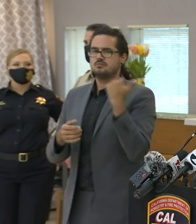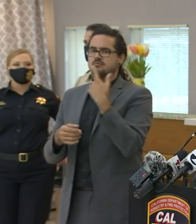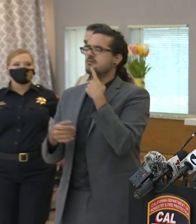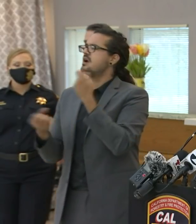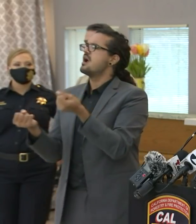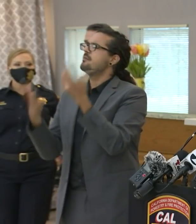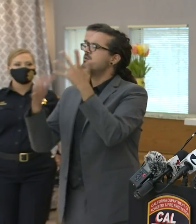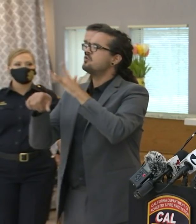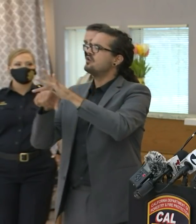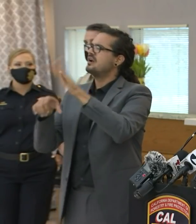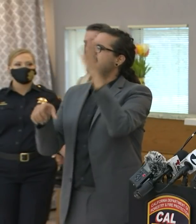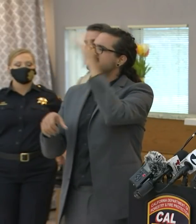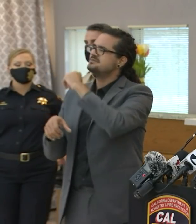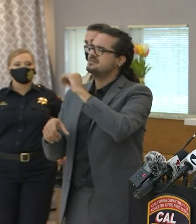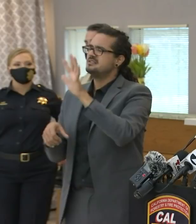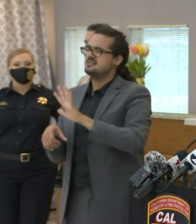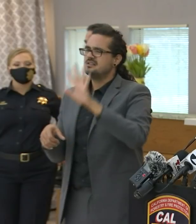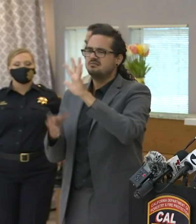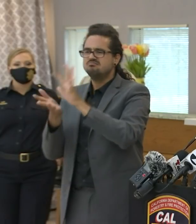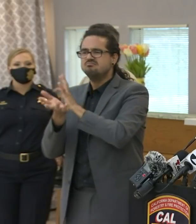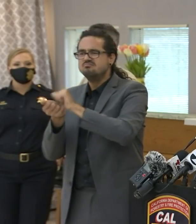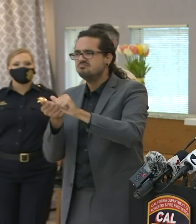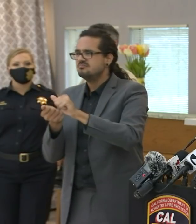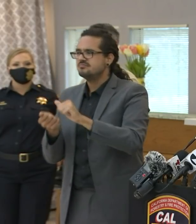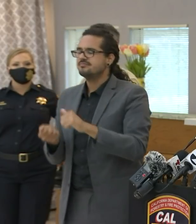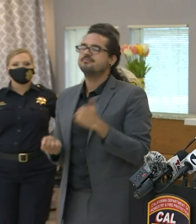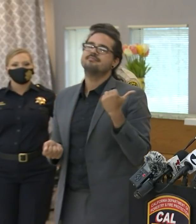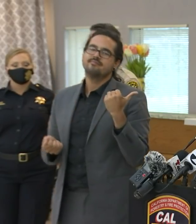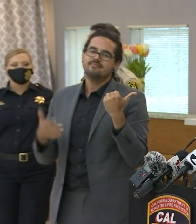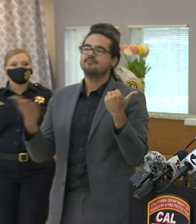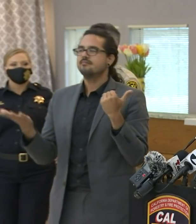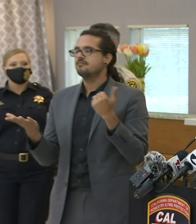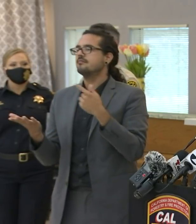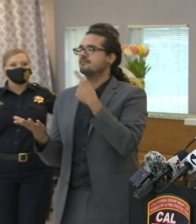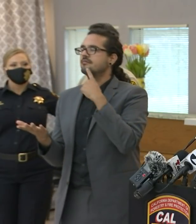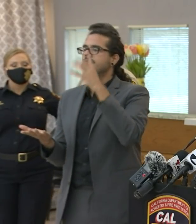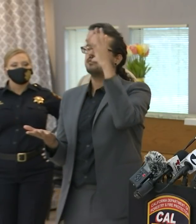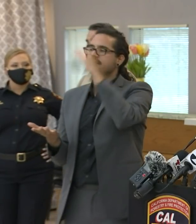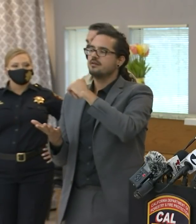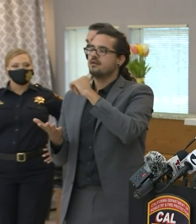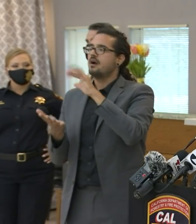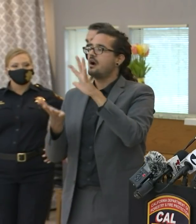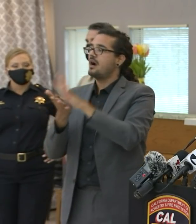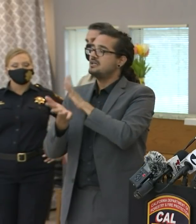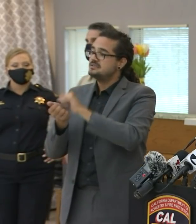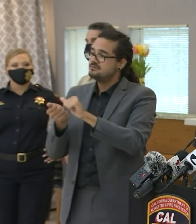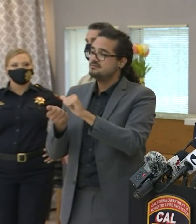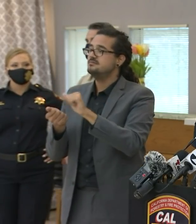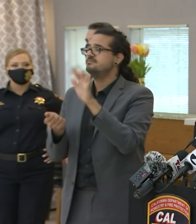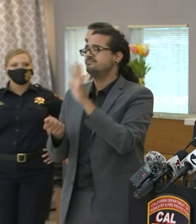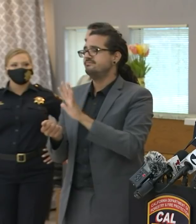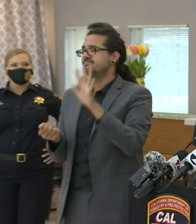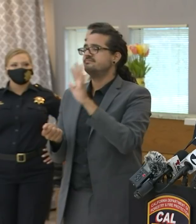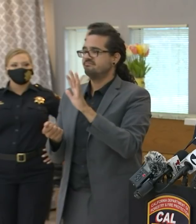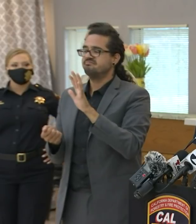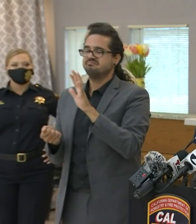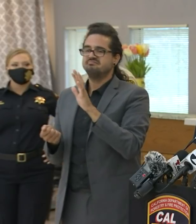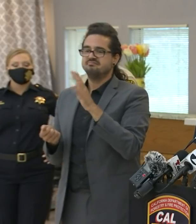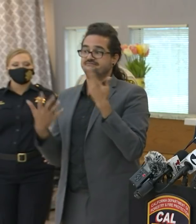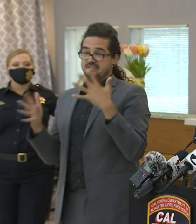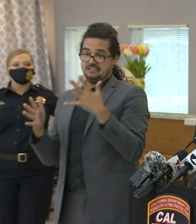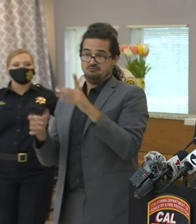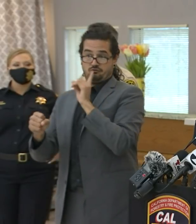destroyed? So the question was related to the early estimate for damaged and destroyed structures. We can confirm that there are 115 structures that have been